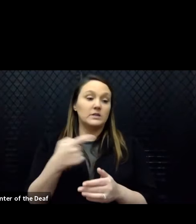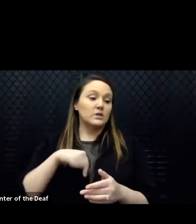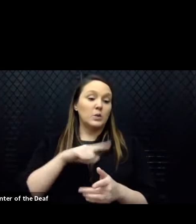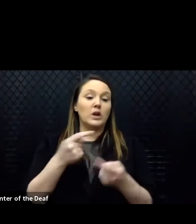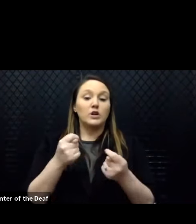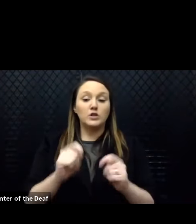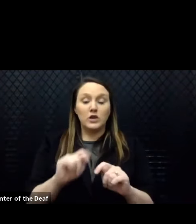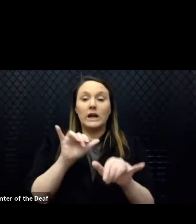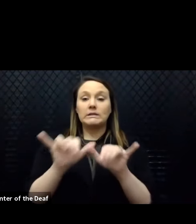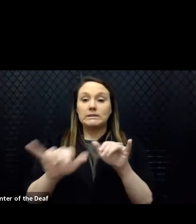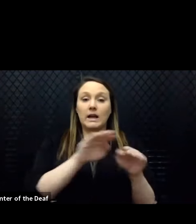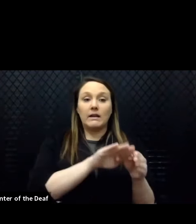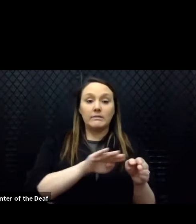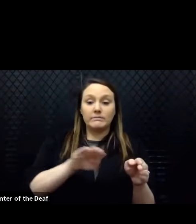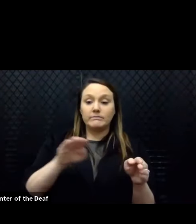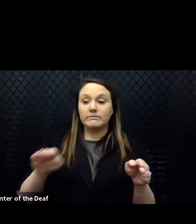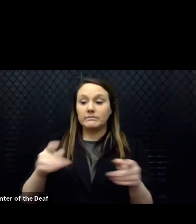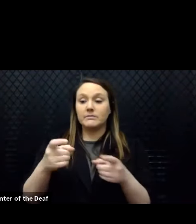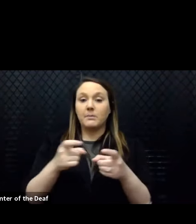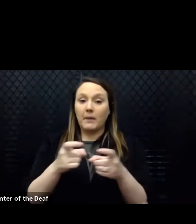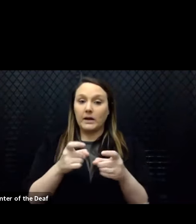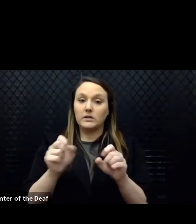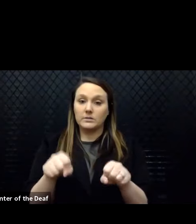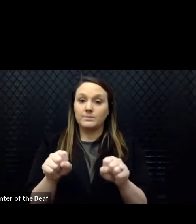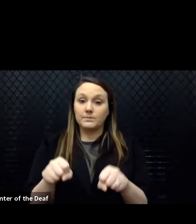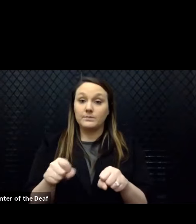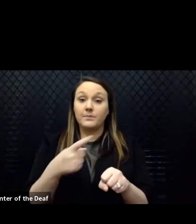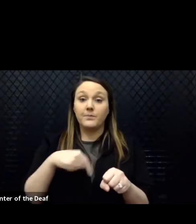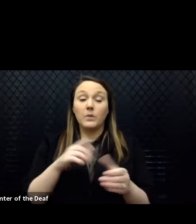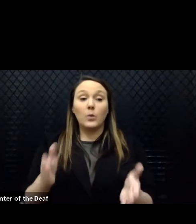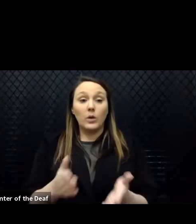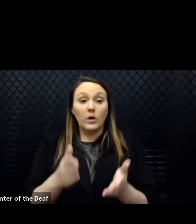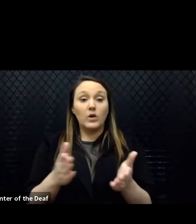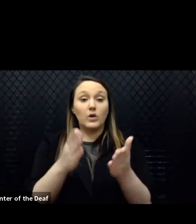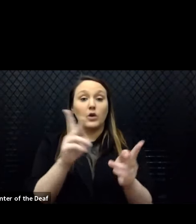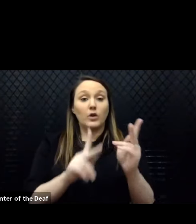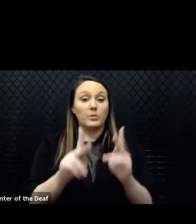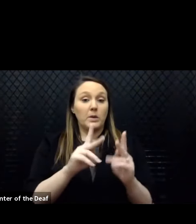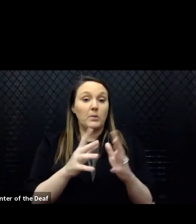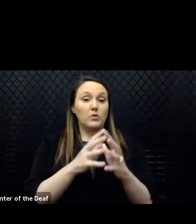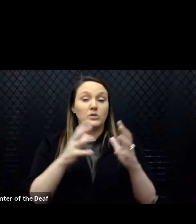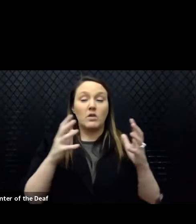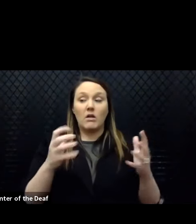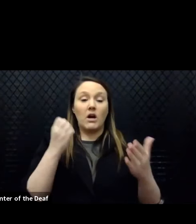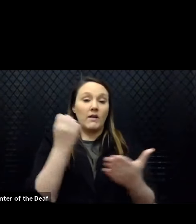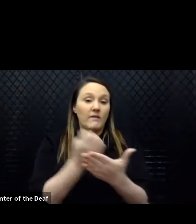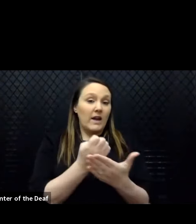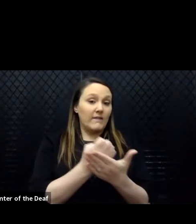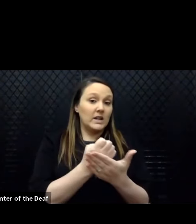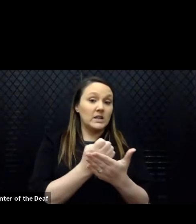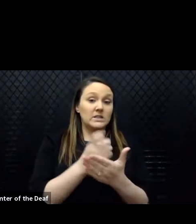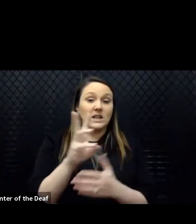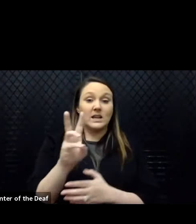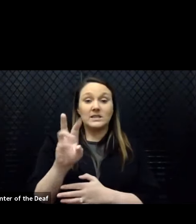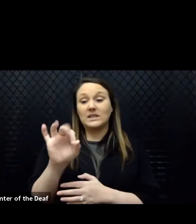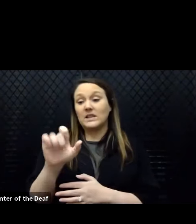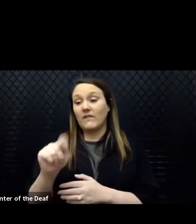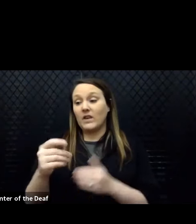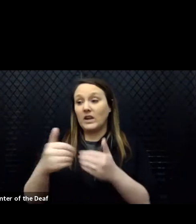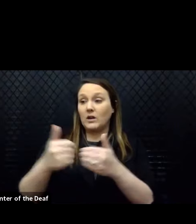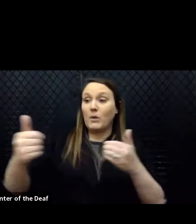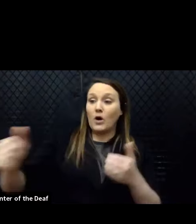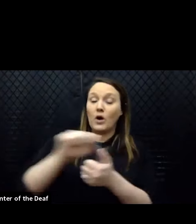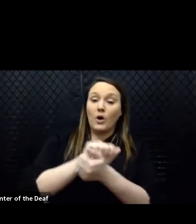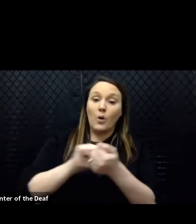manageable. And so we encourage people, there's an abundance of evidence that staying 6 feet apart, washing your hands